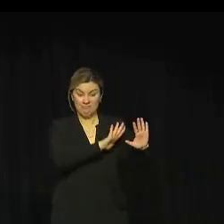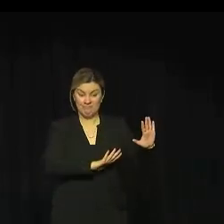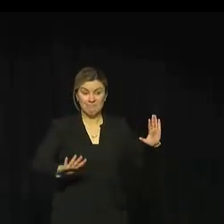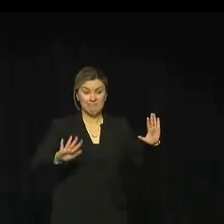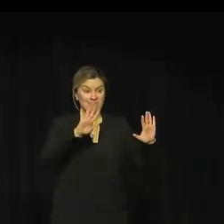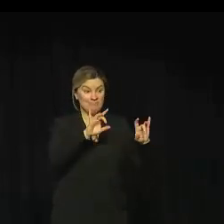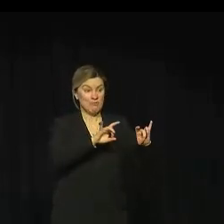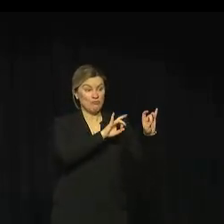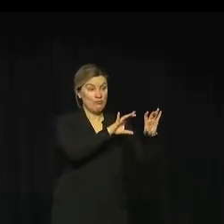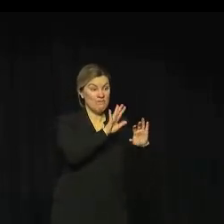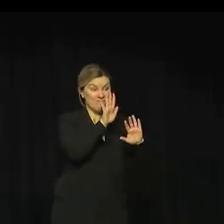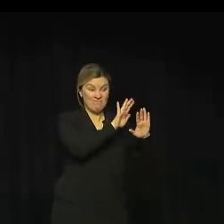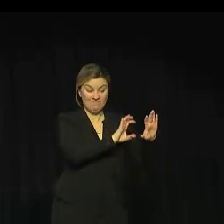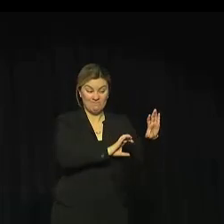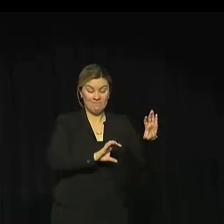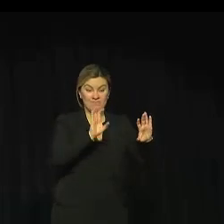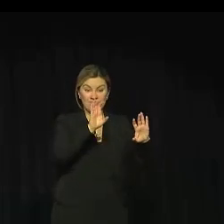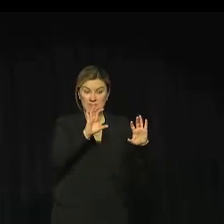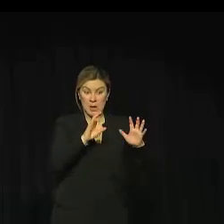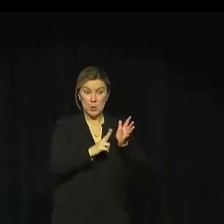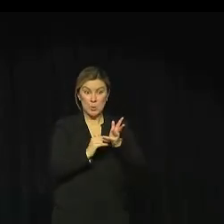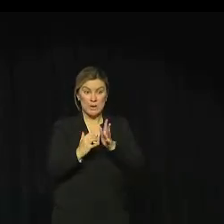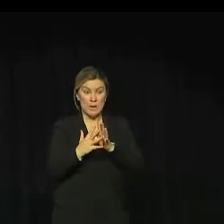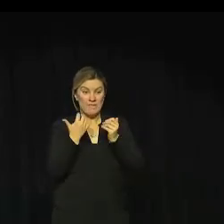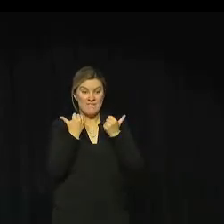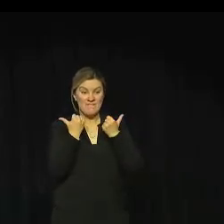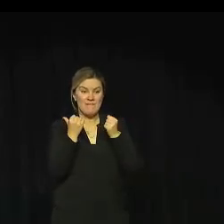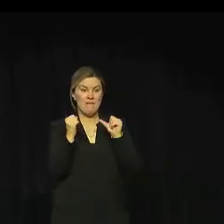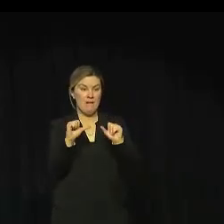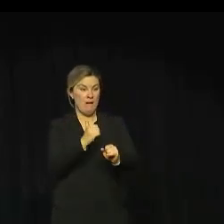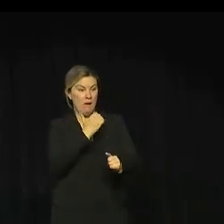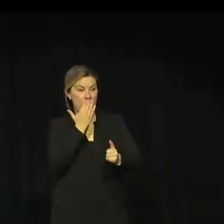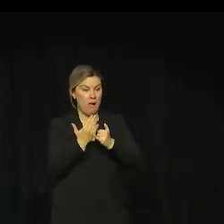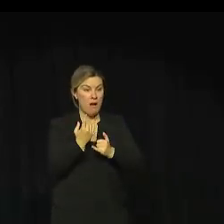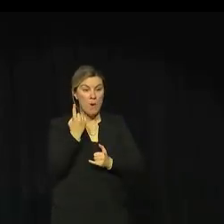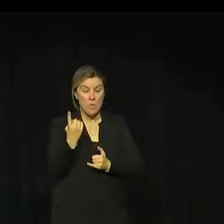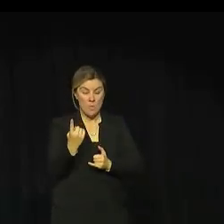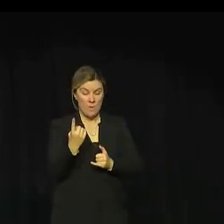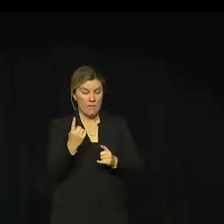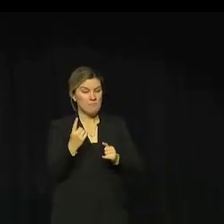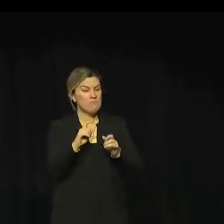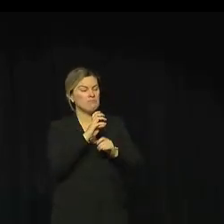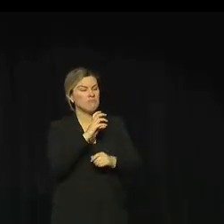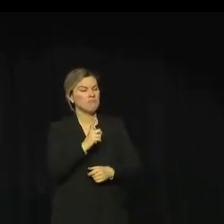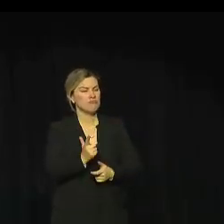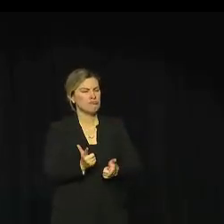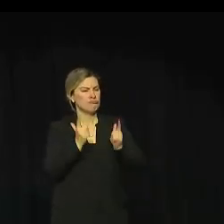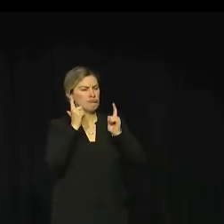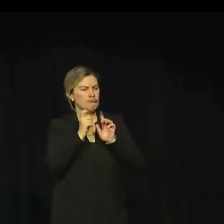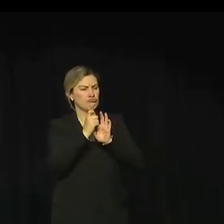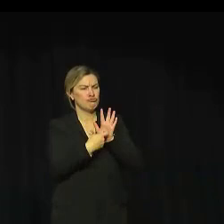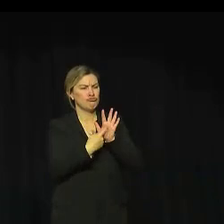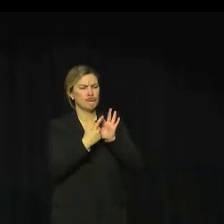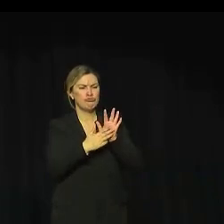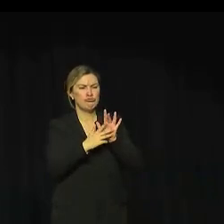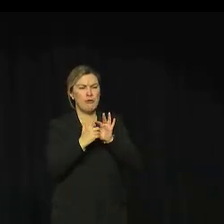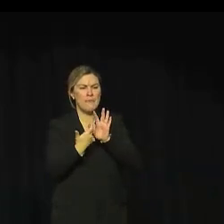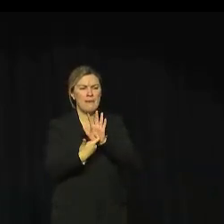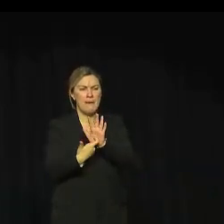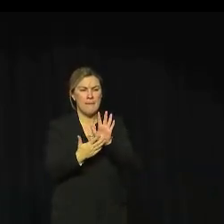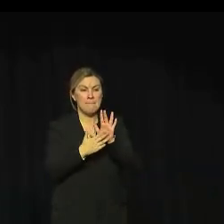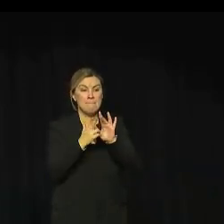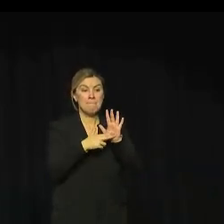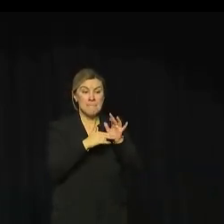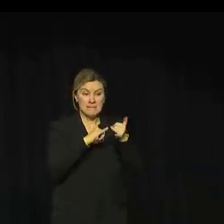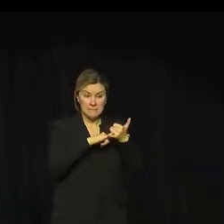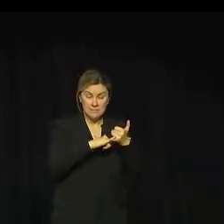the Premier of New South Wales, Mr. Minns, with the support of the opposition and all